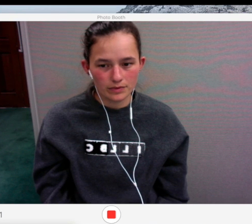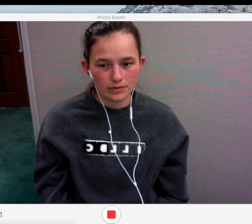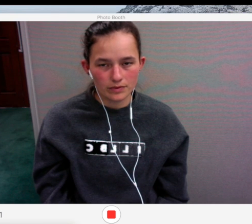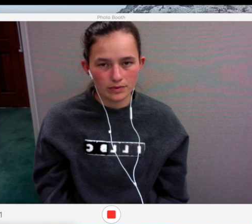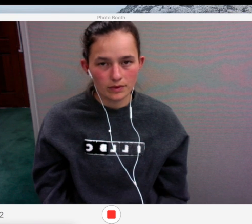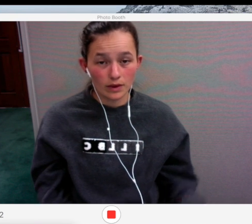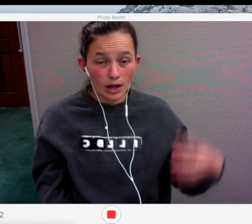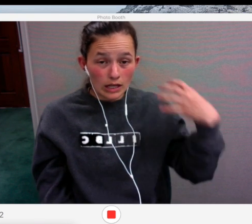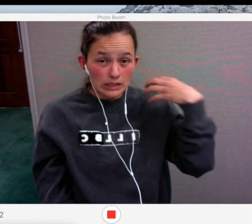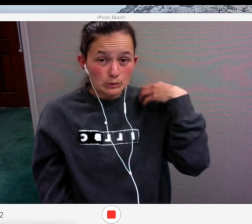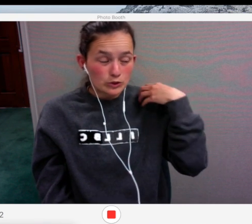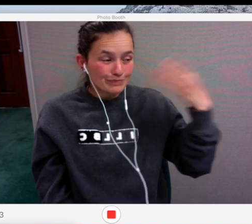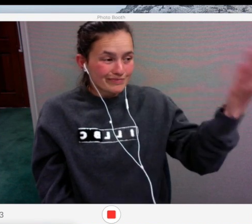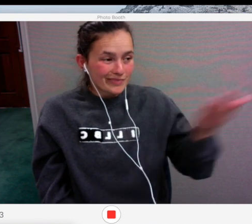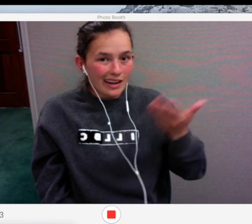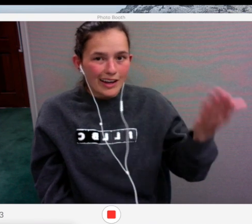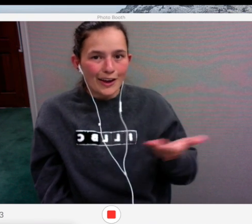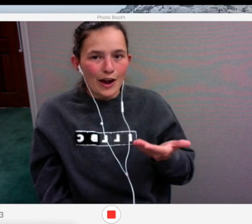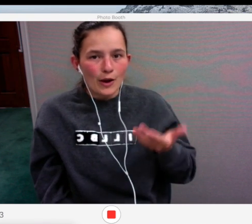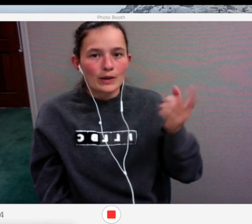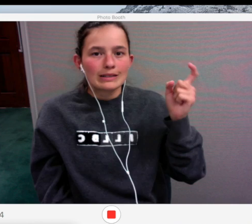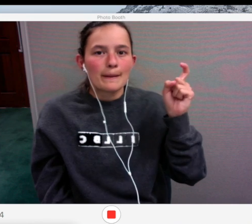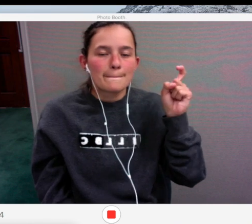that's doing the recruiting.